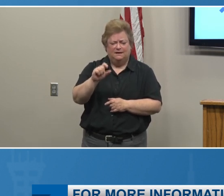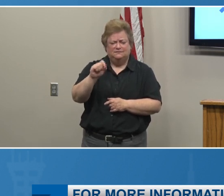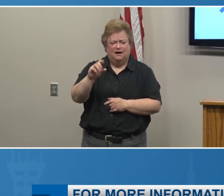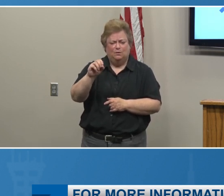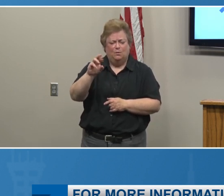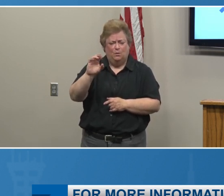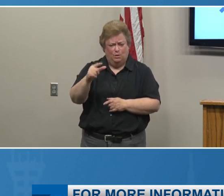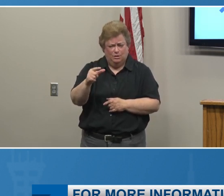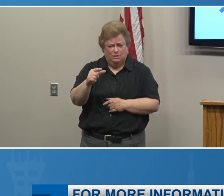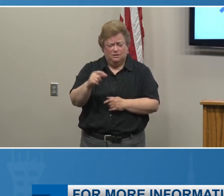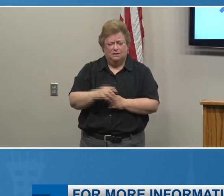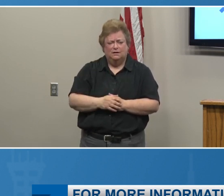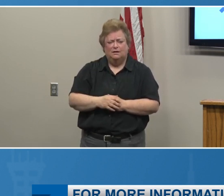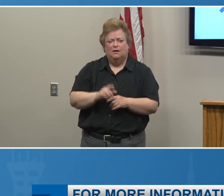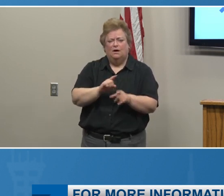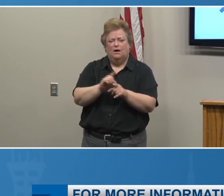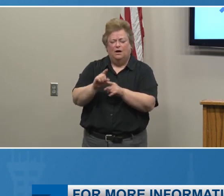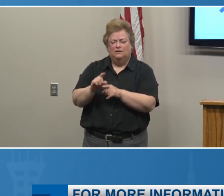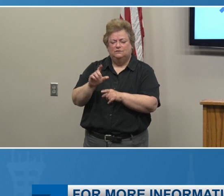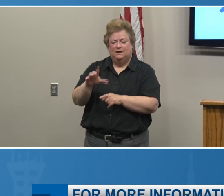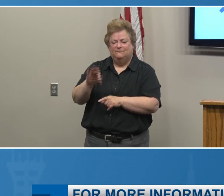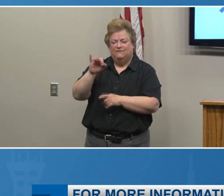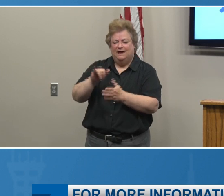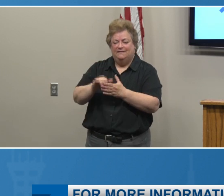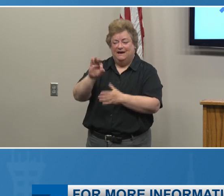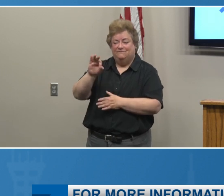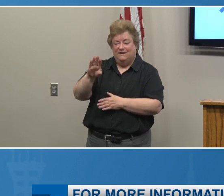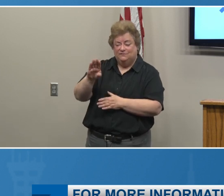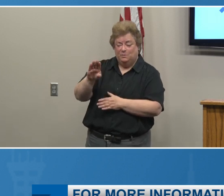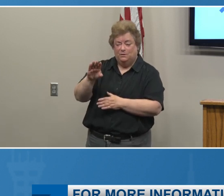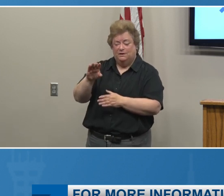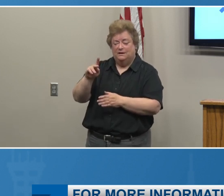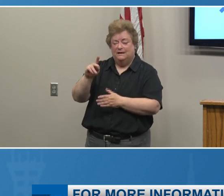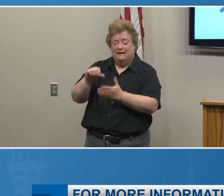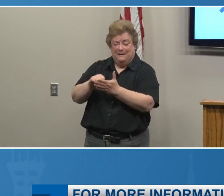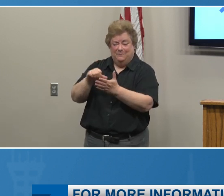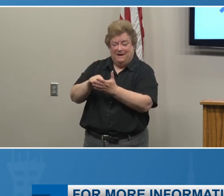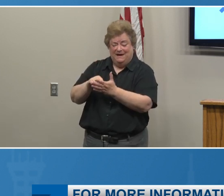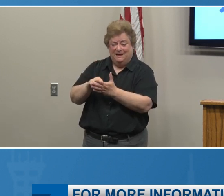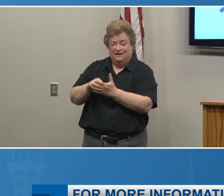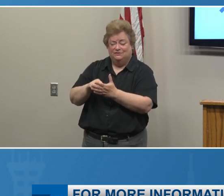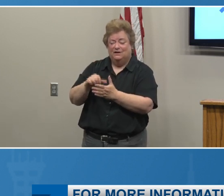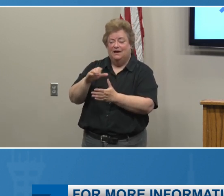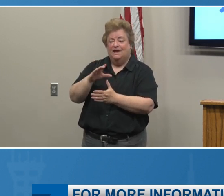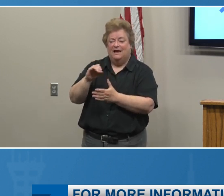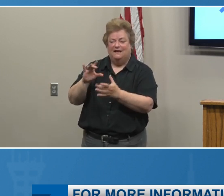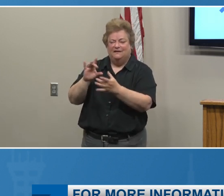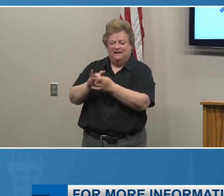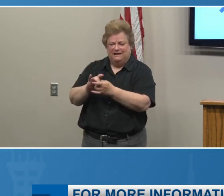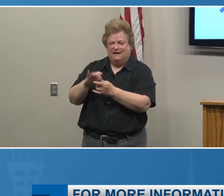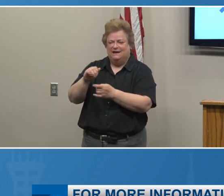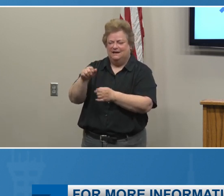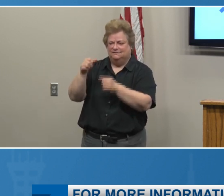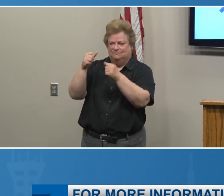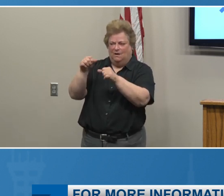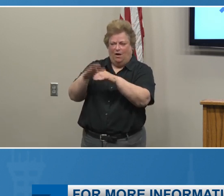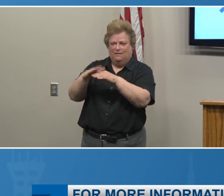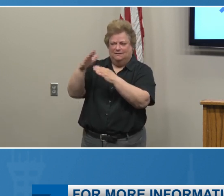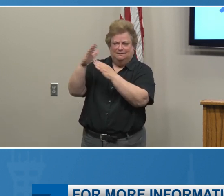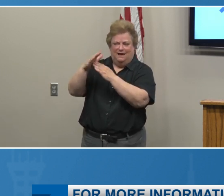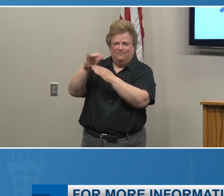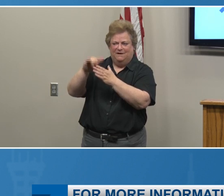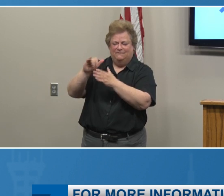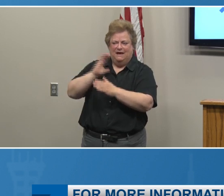but you can also find the CLC Facebook page and the link to that our Google folder is pinned right on the top of the page